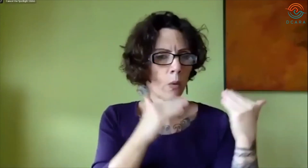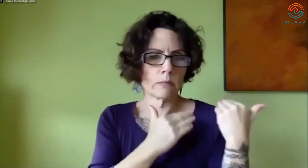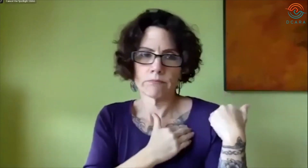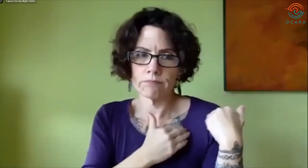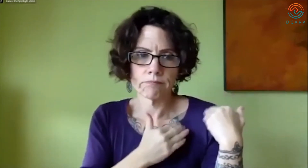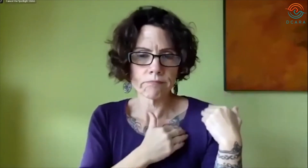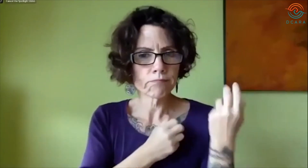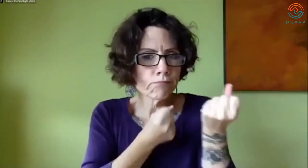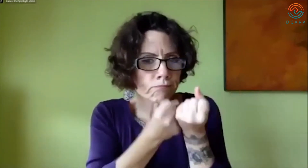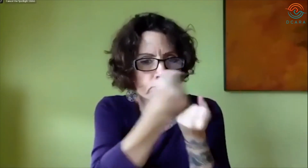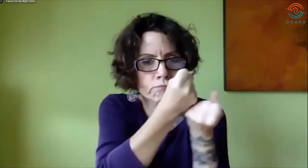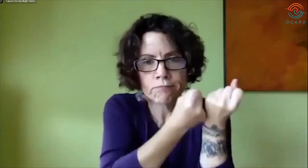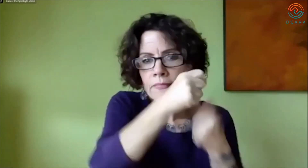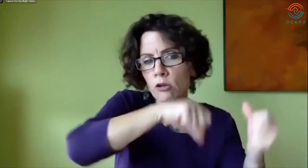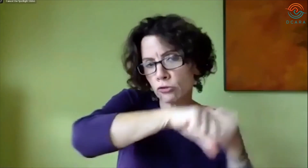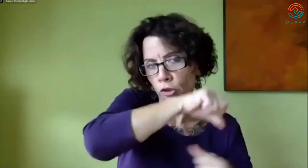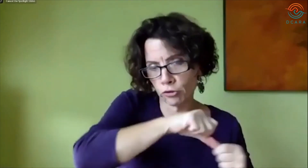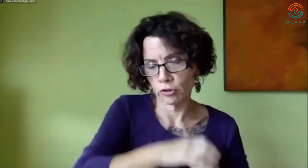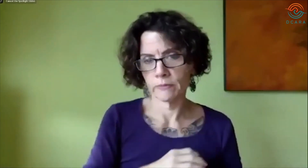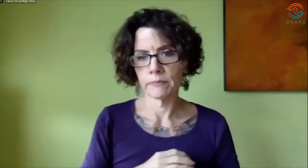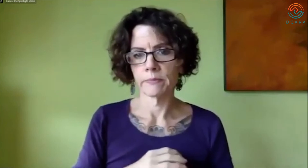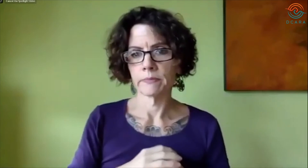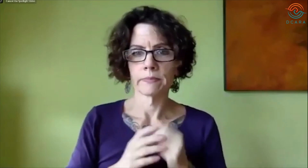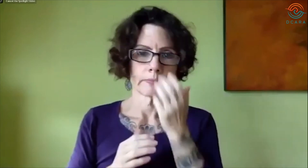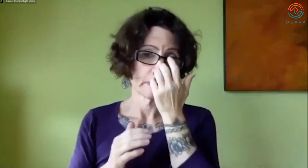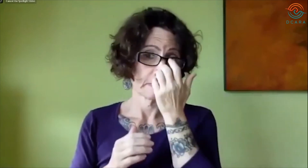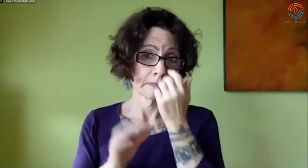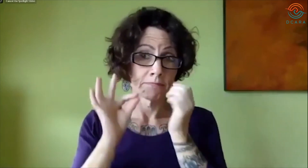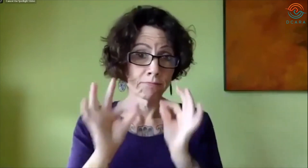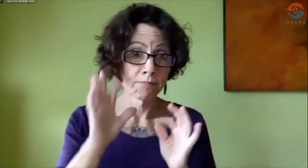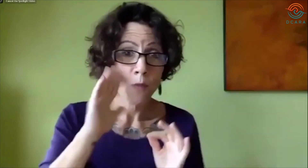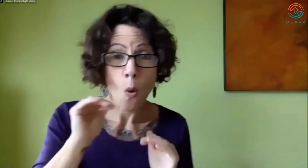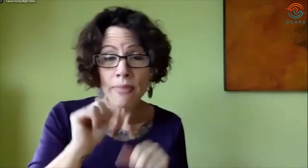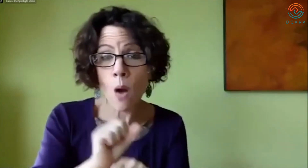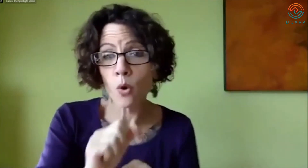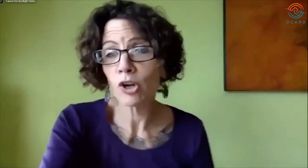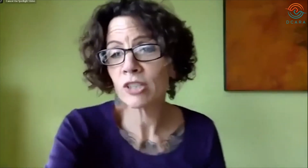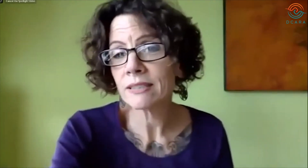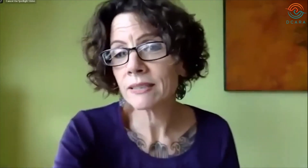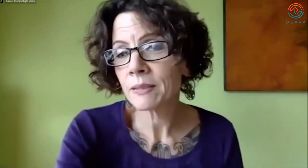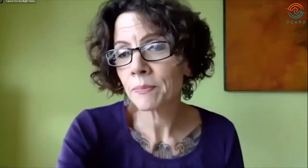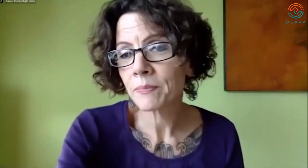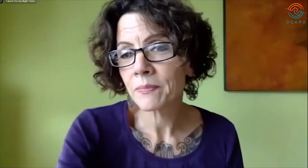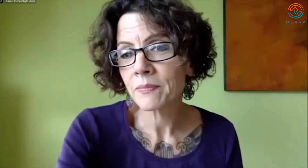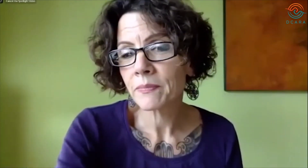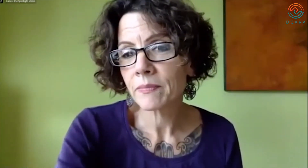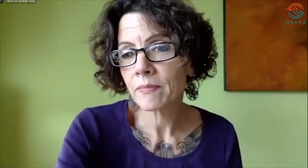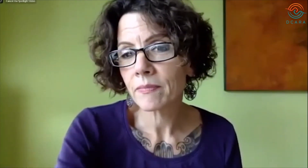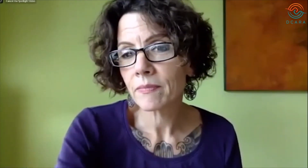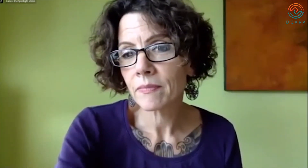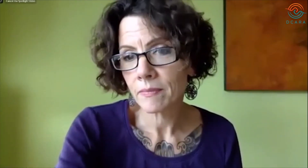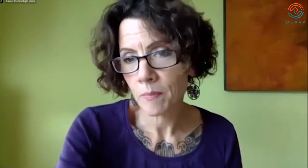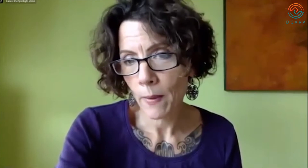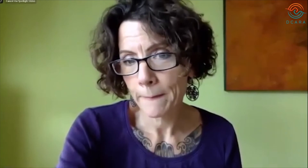an executive can be a part of the team. Again, I've selected 2 of my close friends who have equal